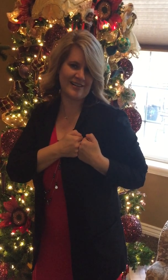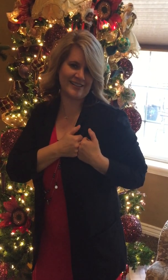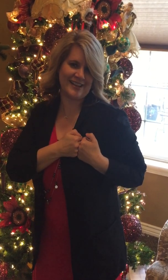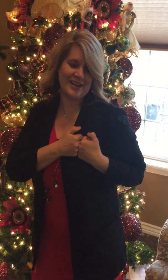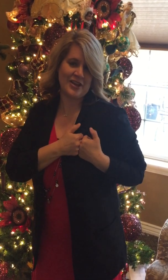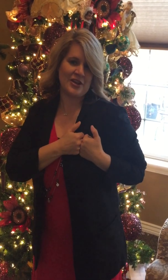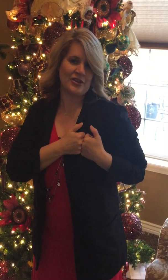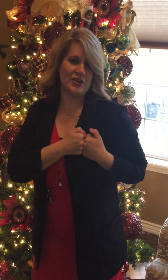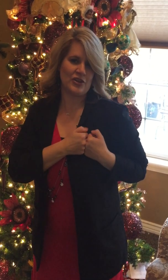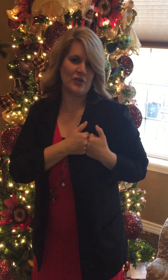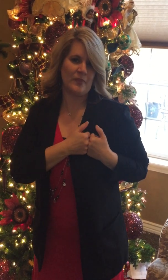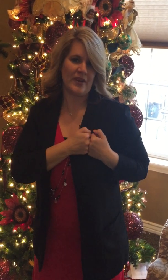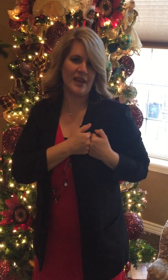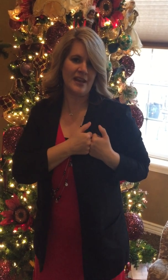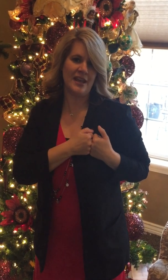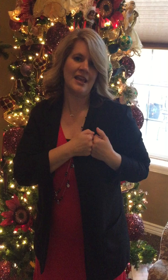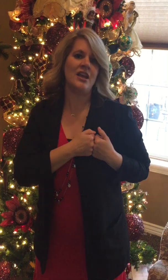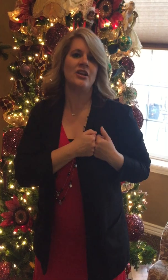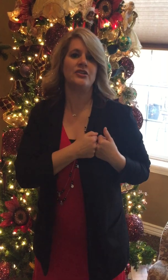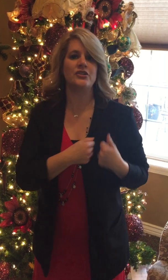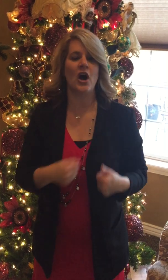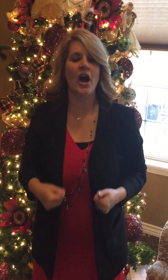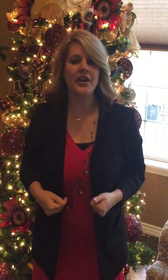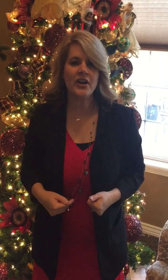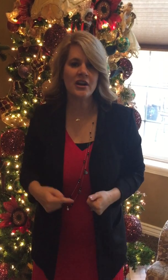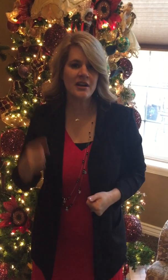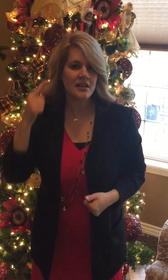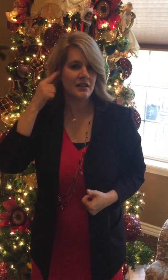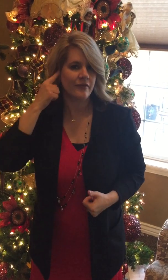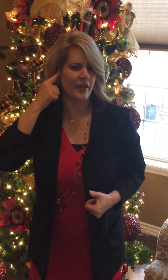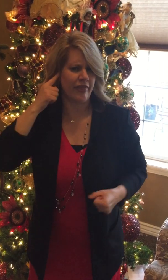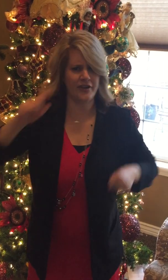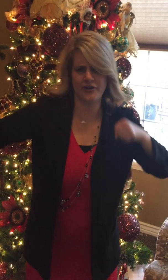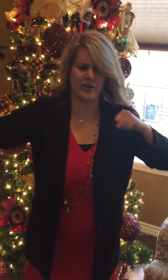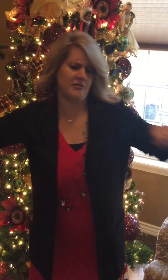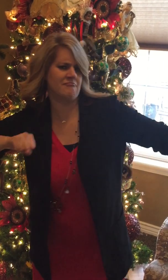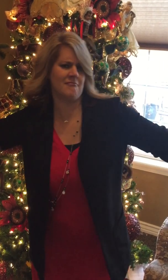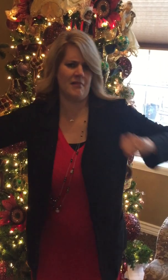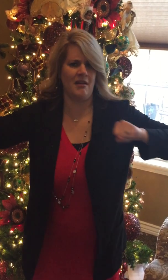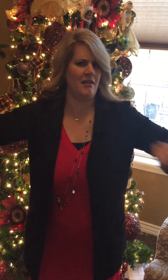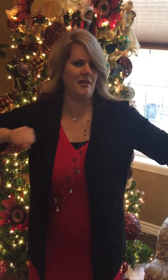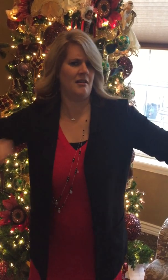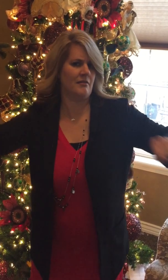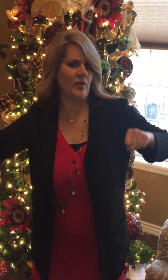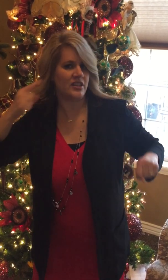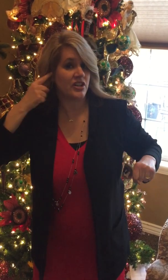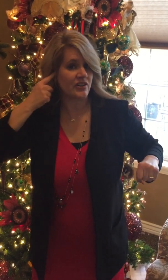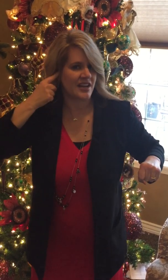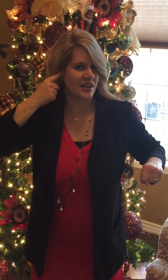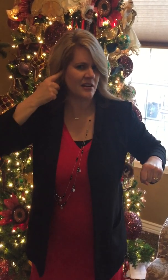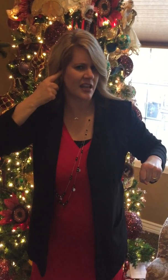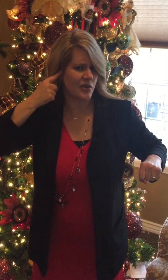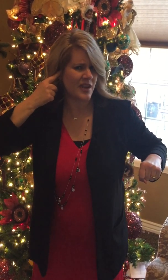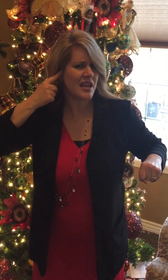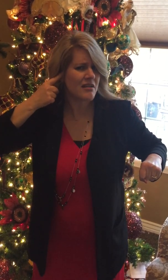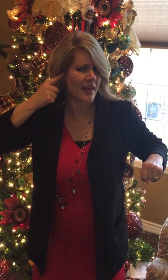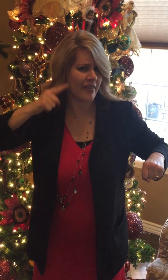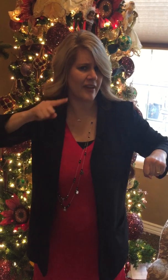heart. Cupid, Donner for thunder. Point to your ear like you hear that